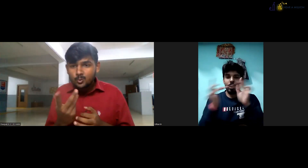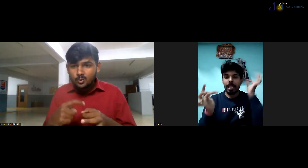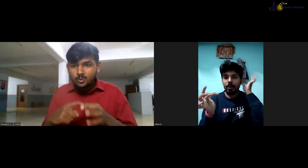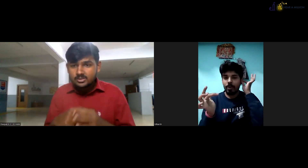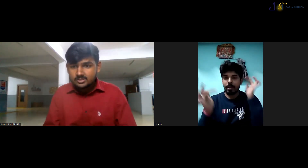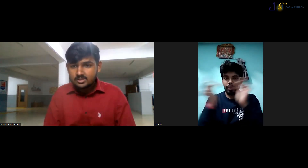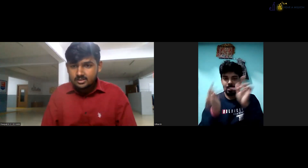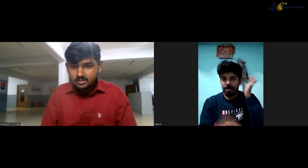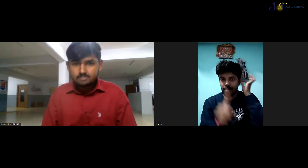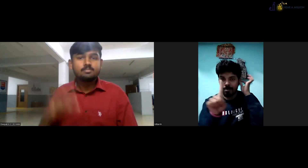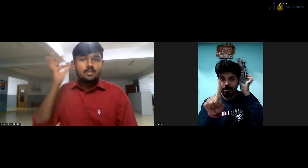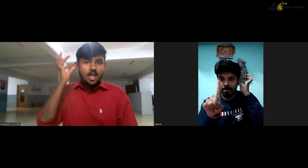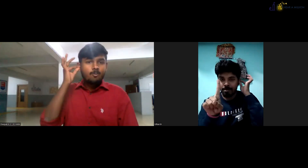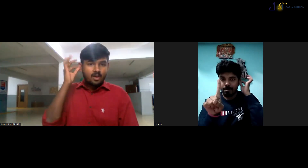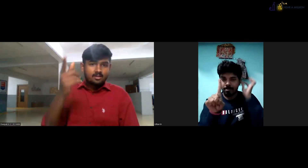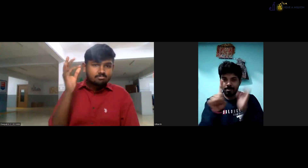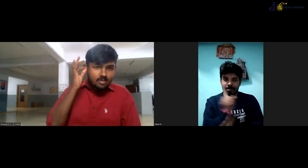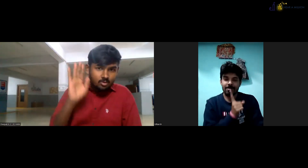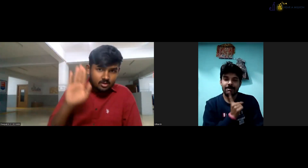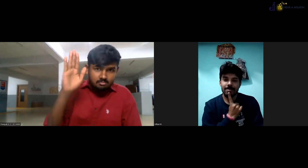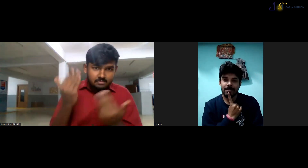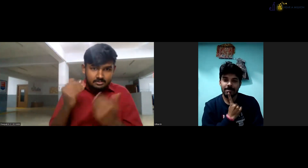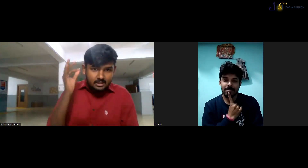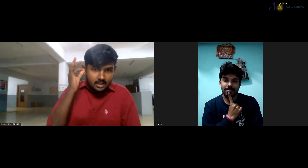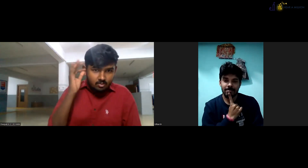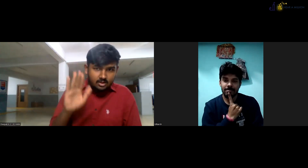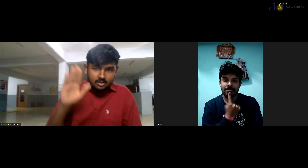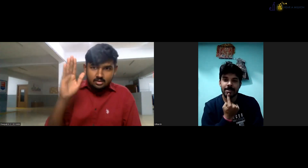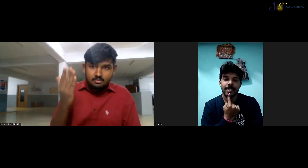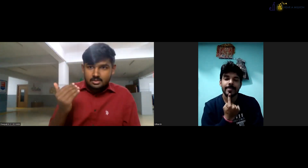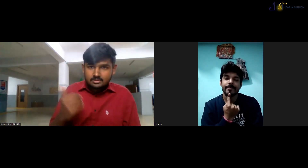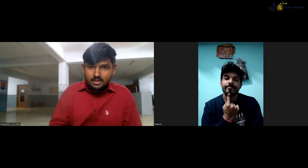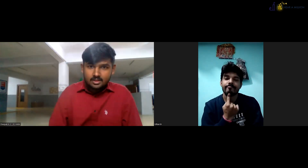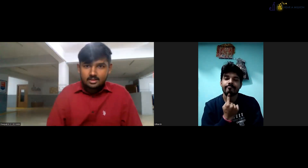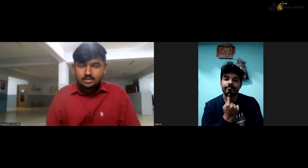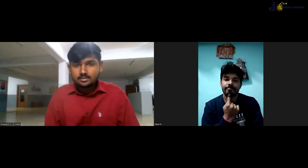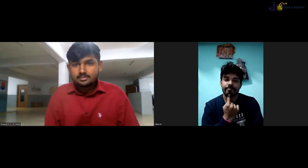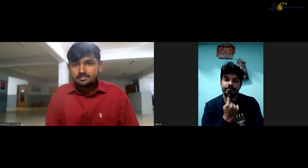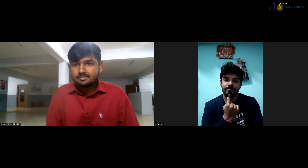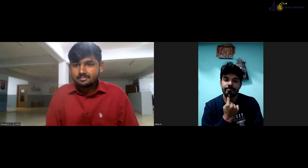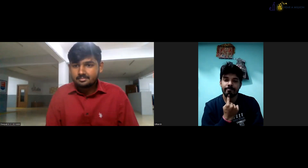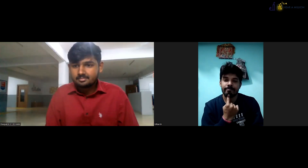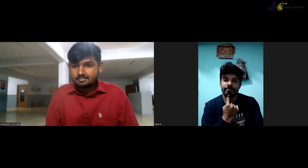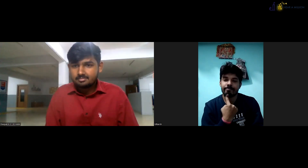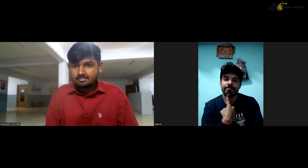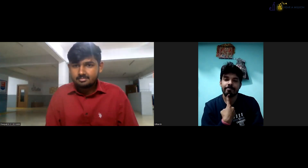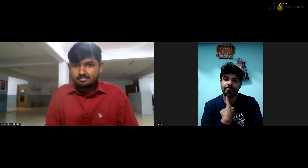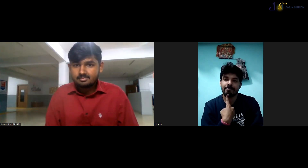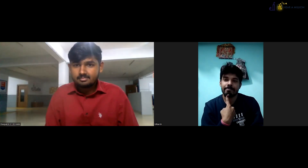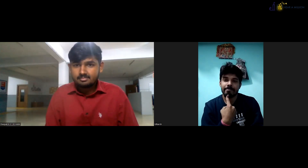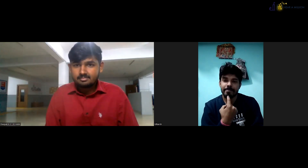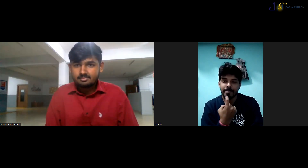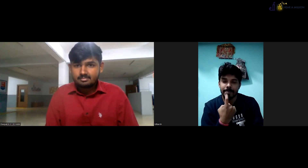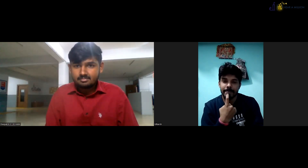spotlighted? What is your question? My question is related to Rahul. All right, Rahul, can you please come online?